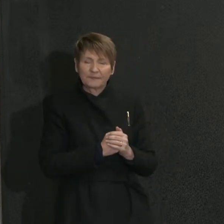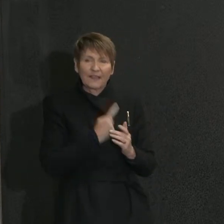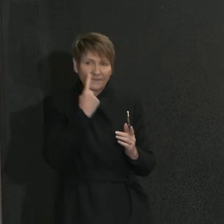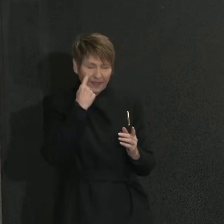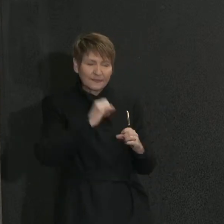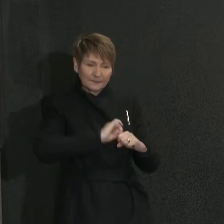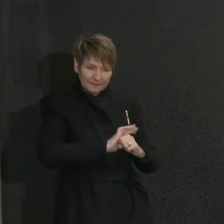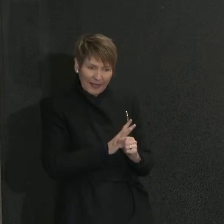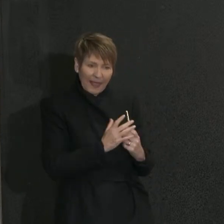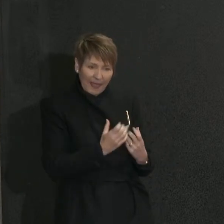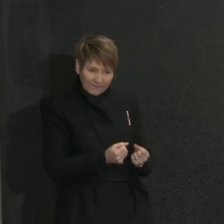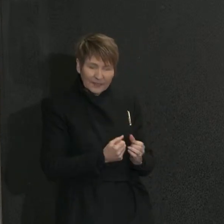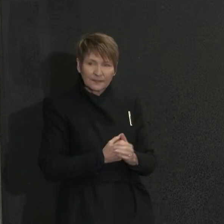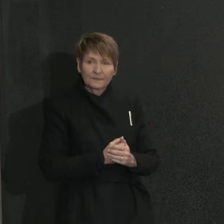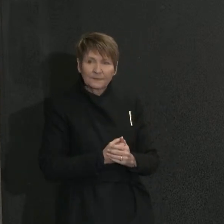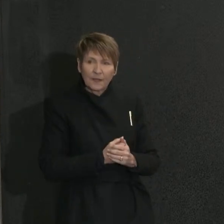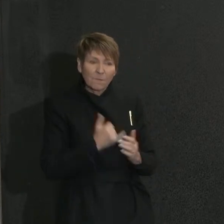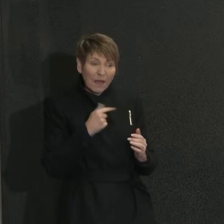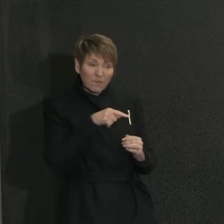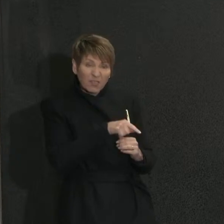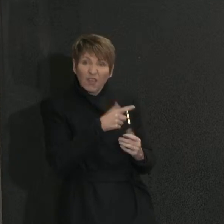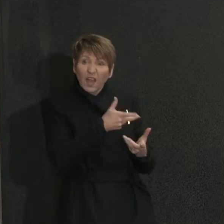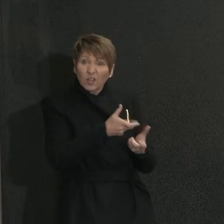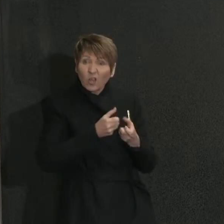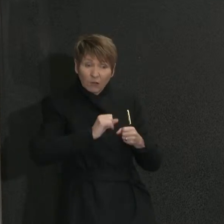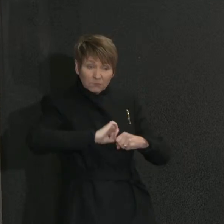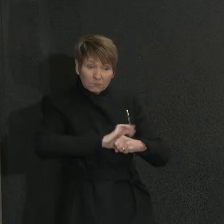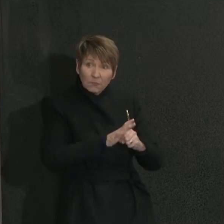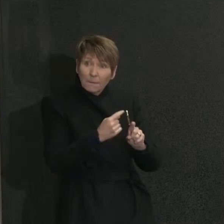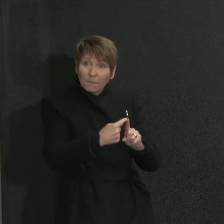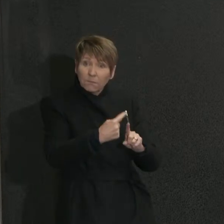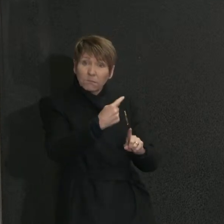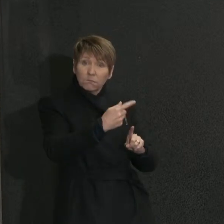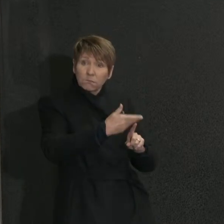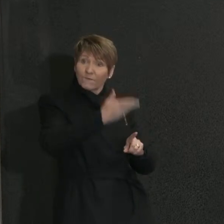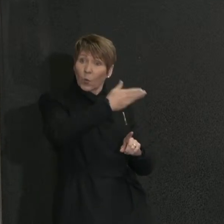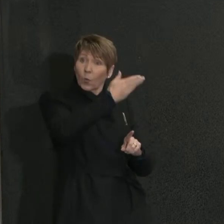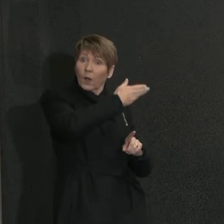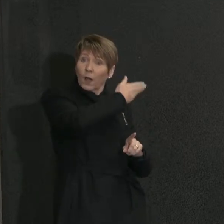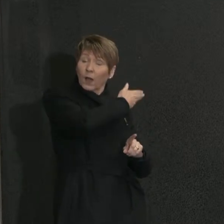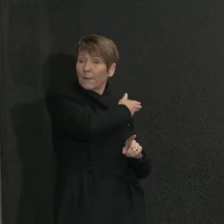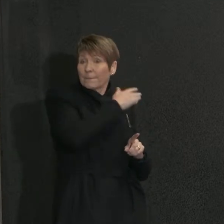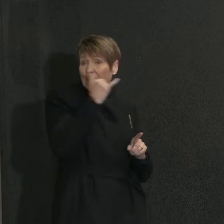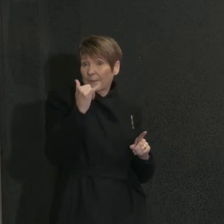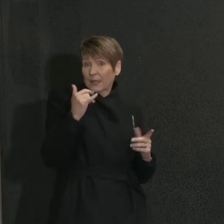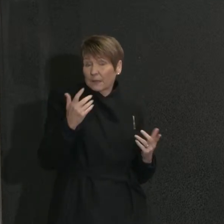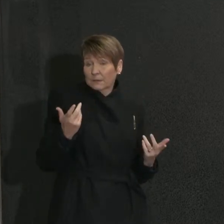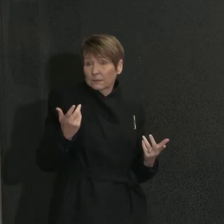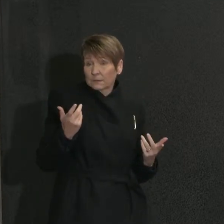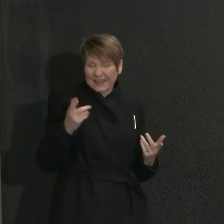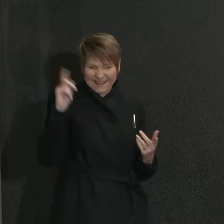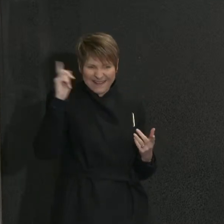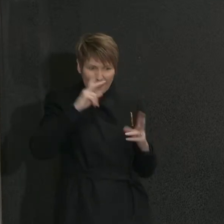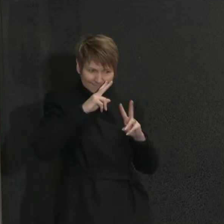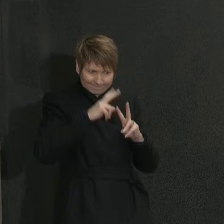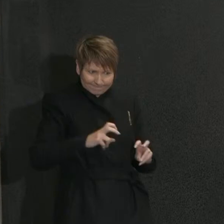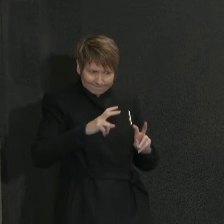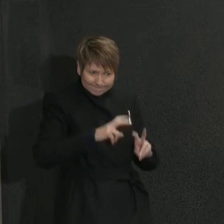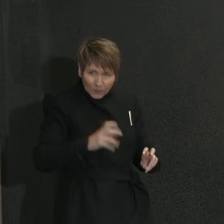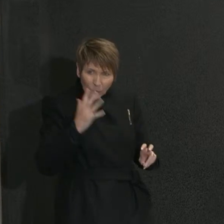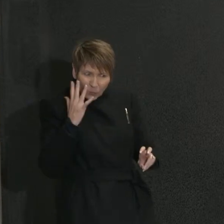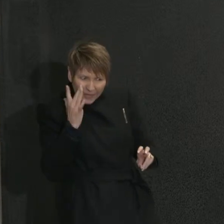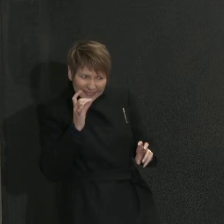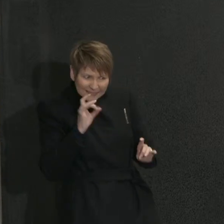of those infections may be earlier, maybe older infections than the Hobson's Bay couple we've started with. That's all part of the work we're unpacking at the moment. So